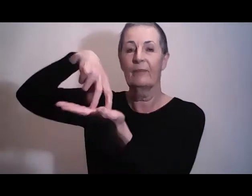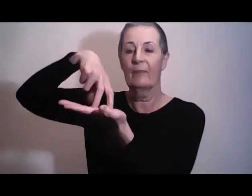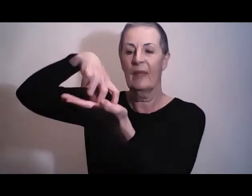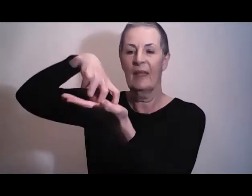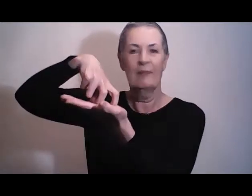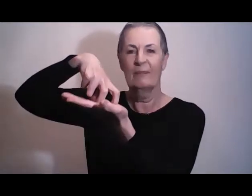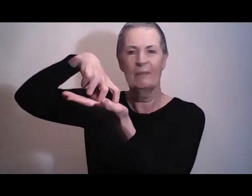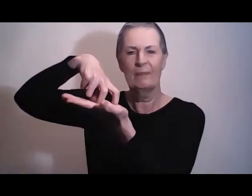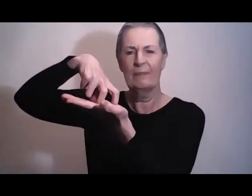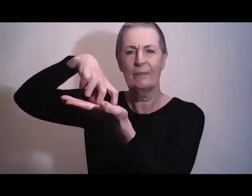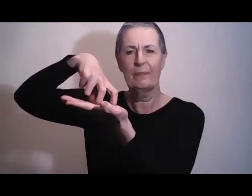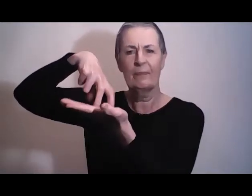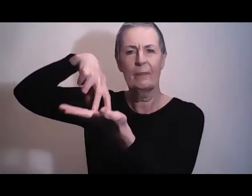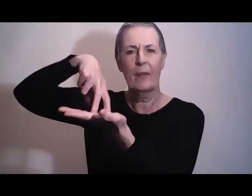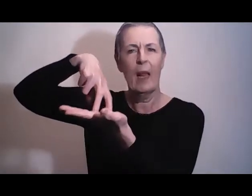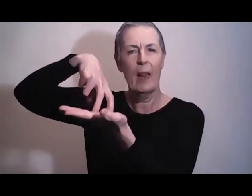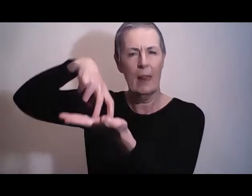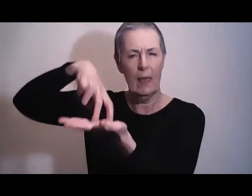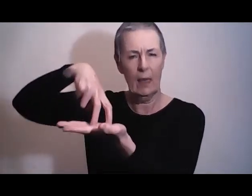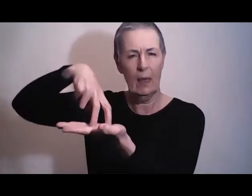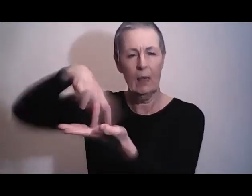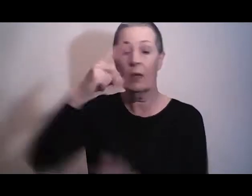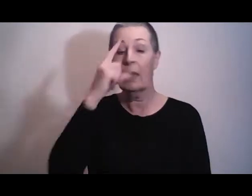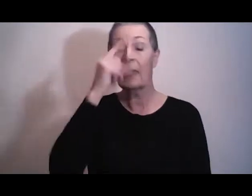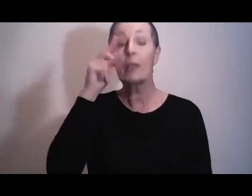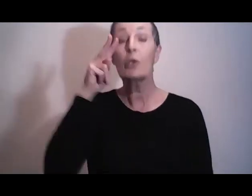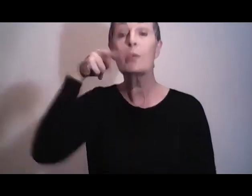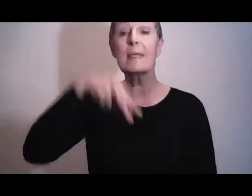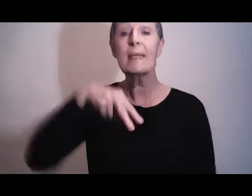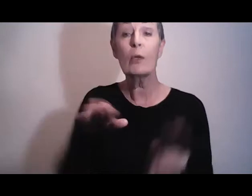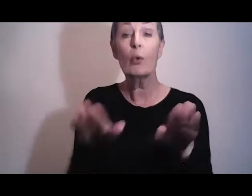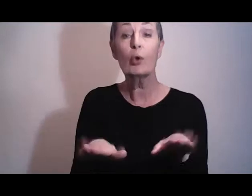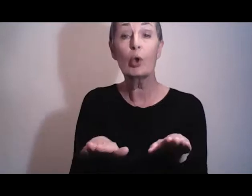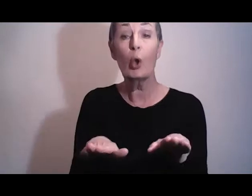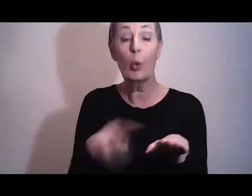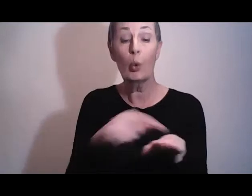toes, not so far forward. You can still see your toes.